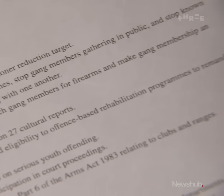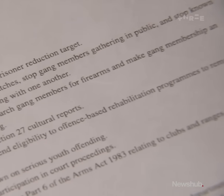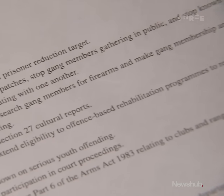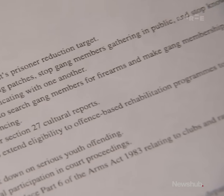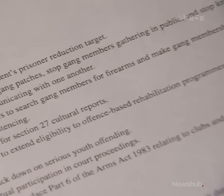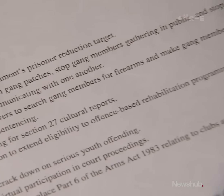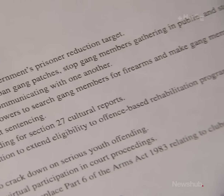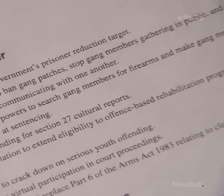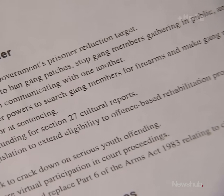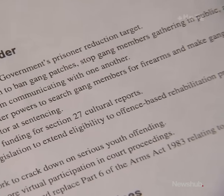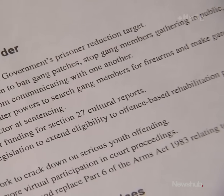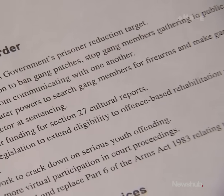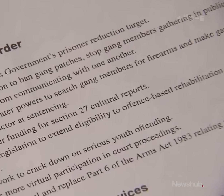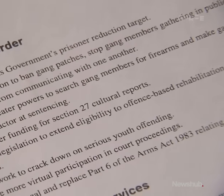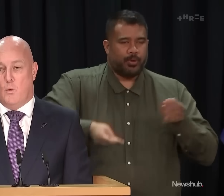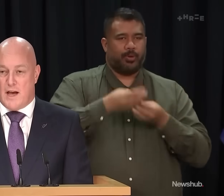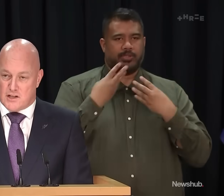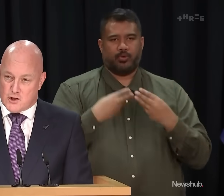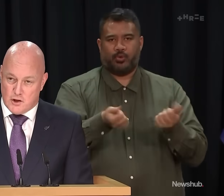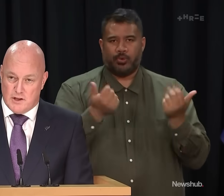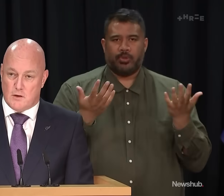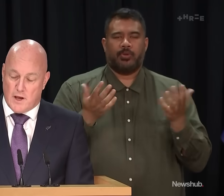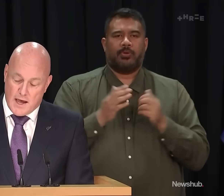to getting the country back to basics.